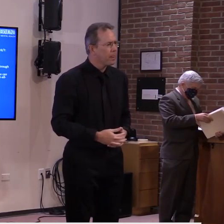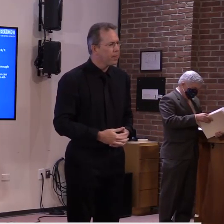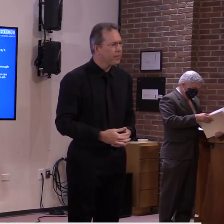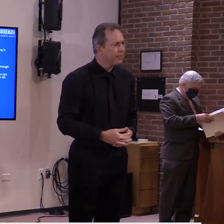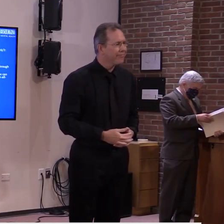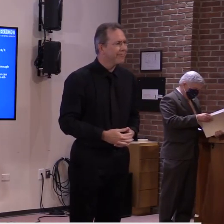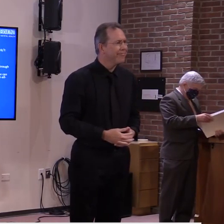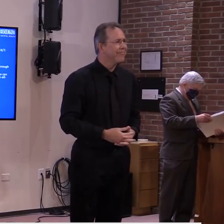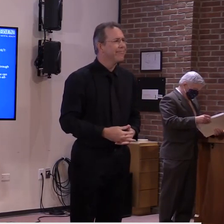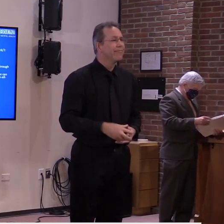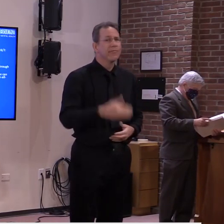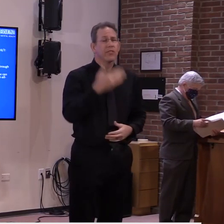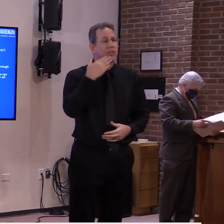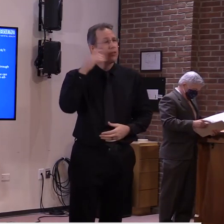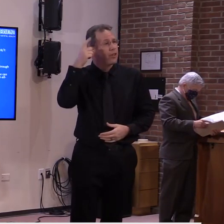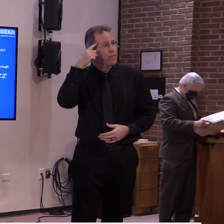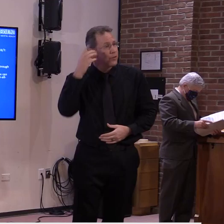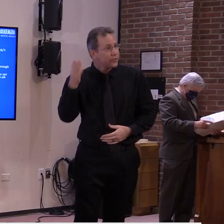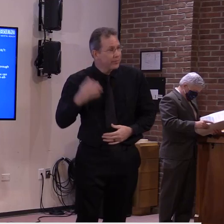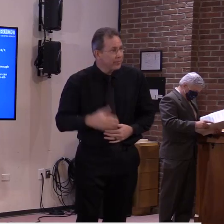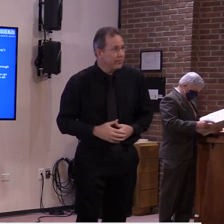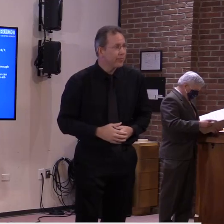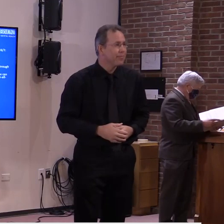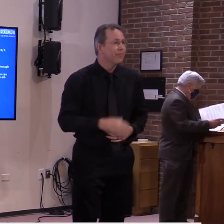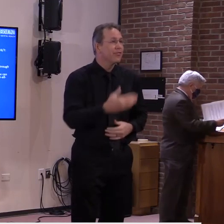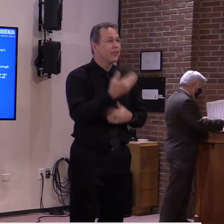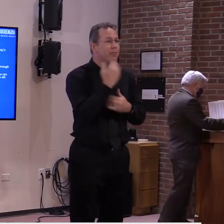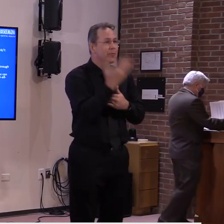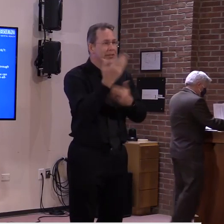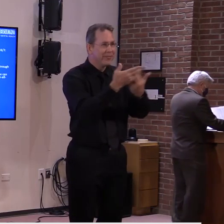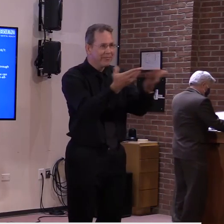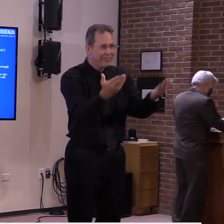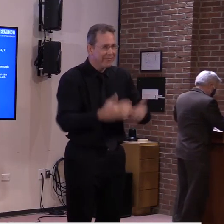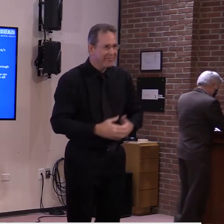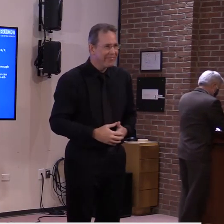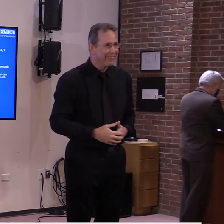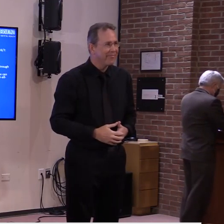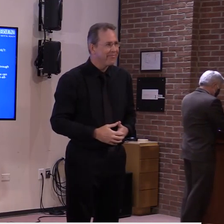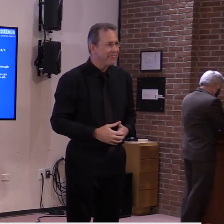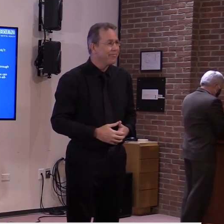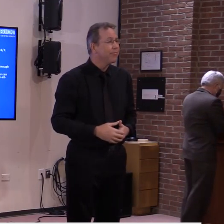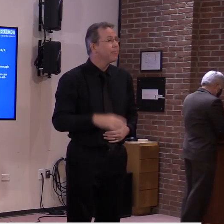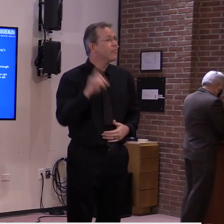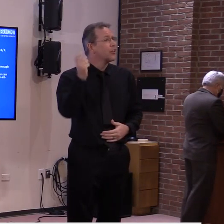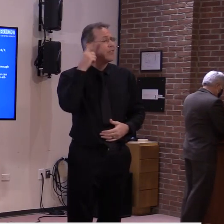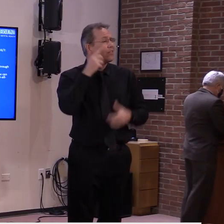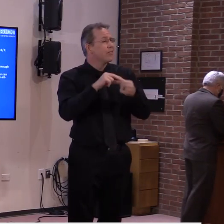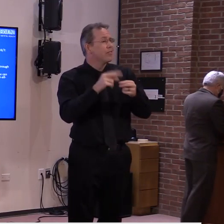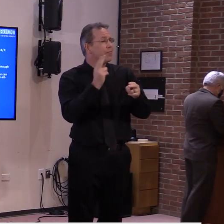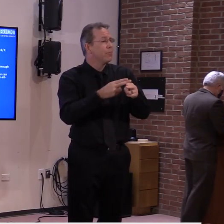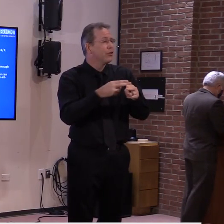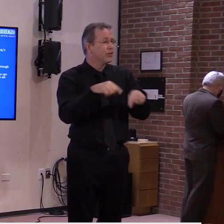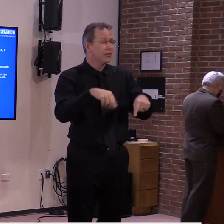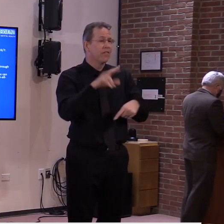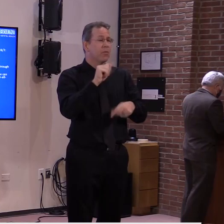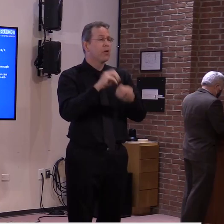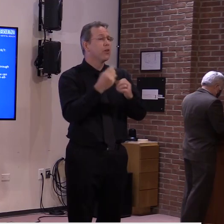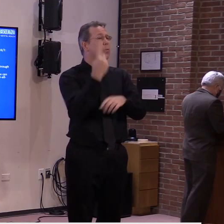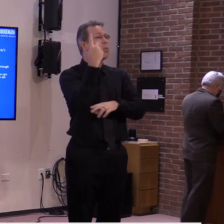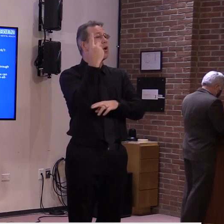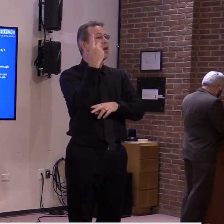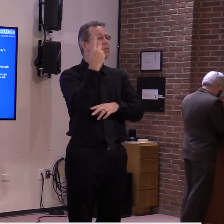Thank you, Governor. Good morning, everyone. As the governor noted, Vermont achieved the number one overall ranking